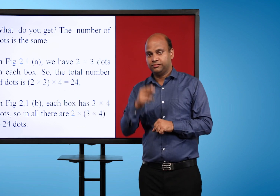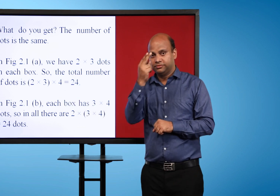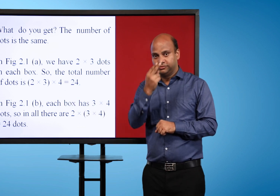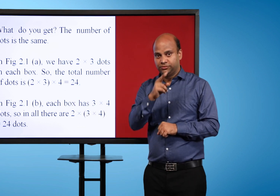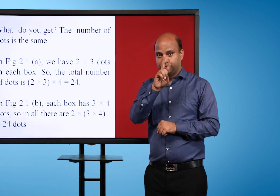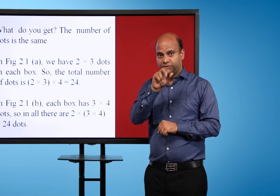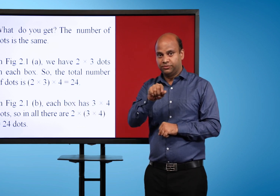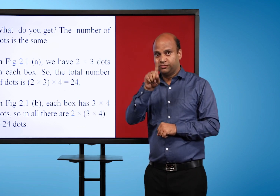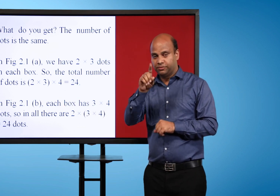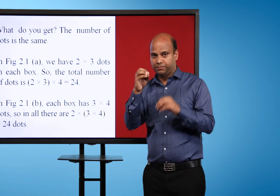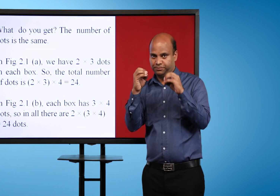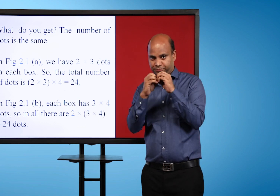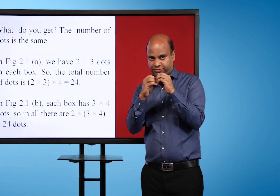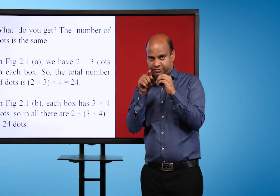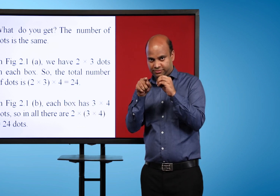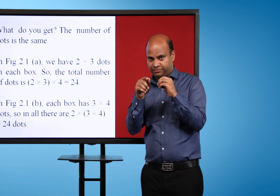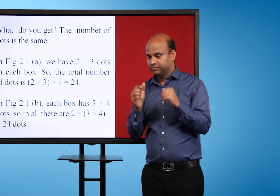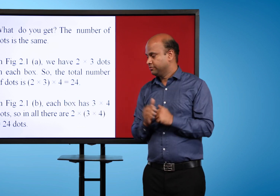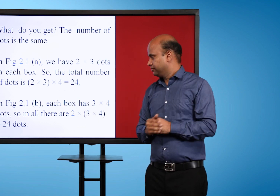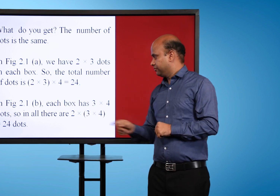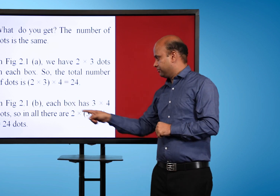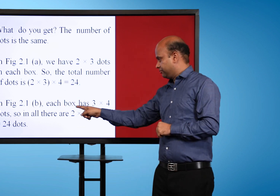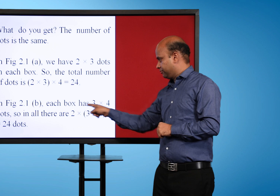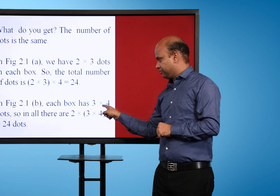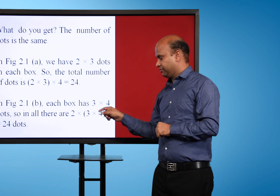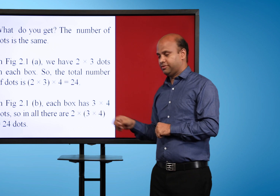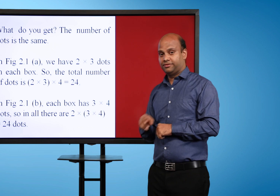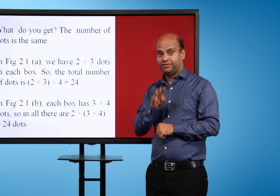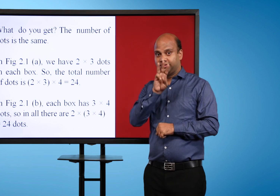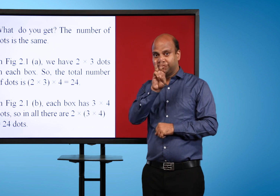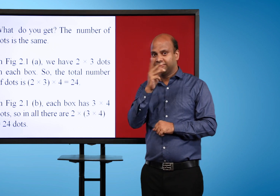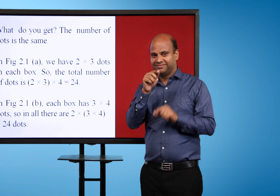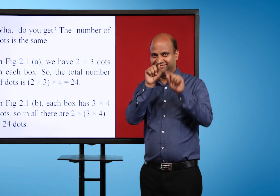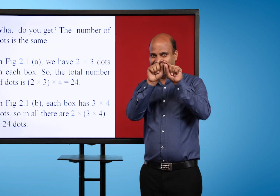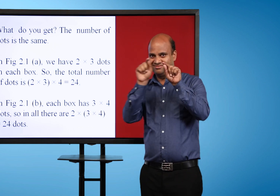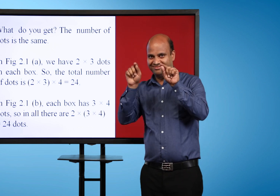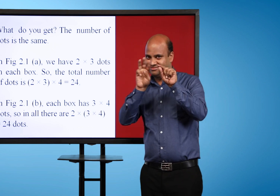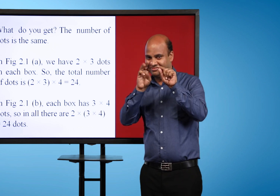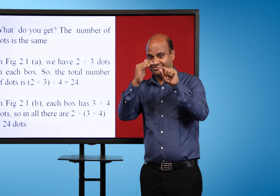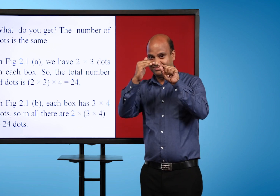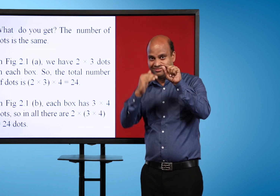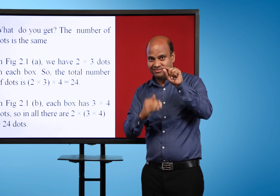In figure 2.1b, each box has 3 multiplied by 4 dots.